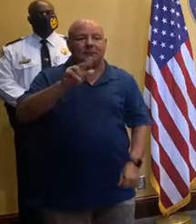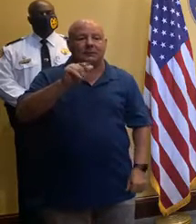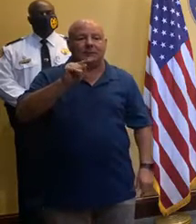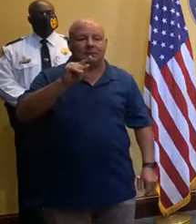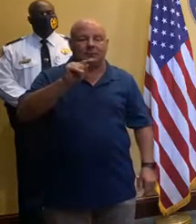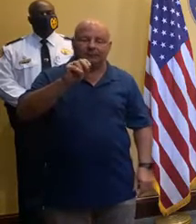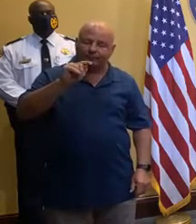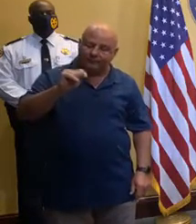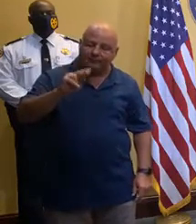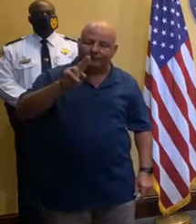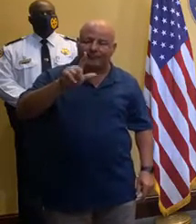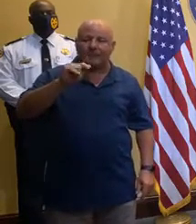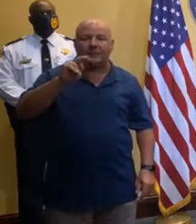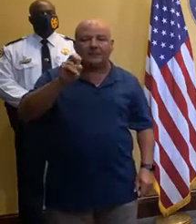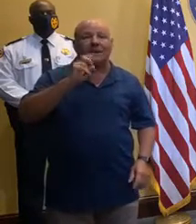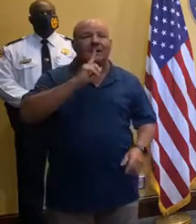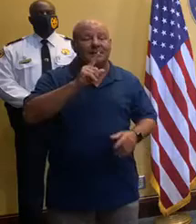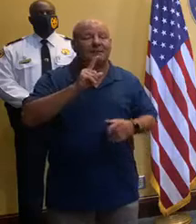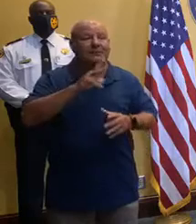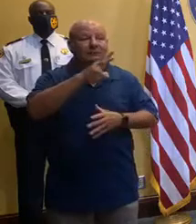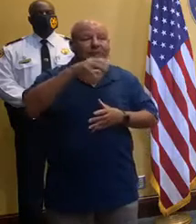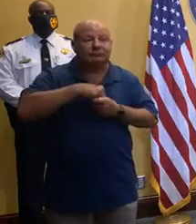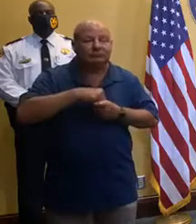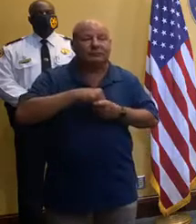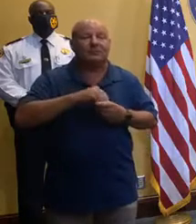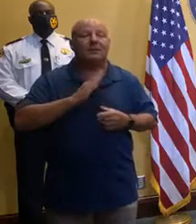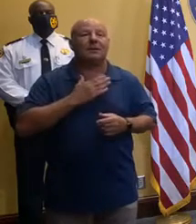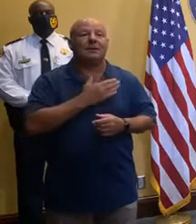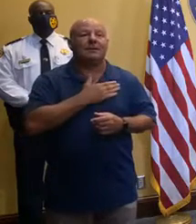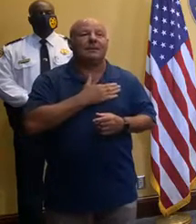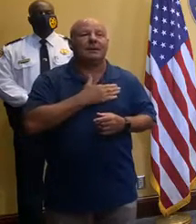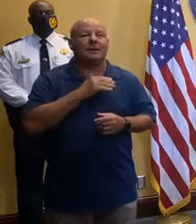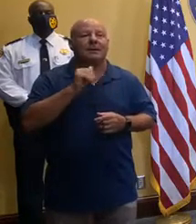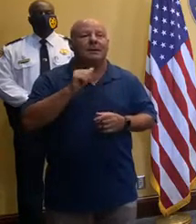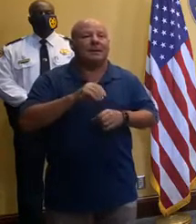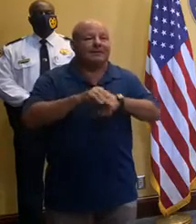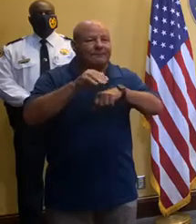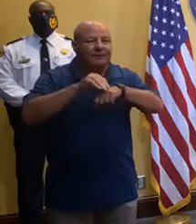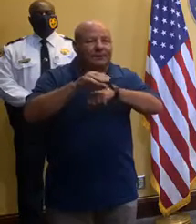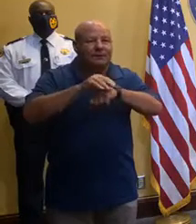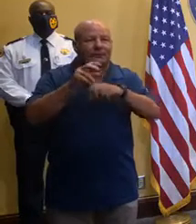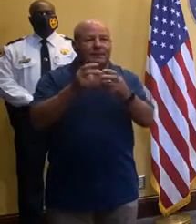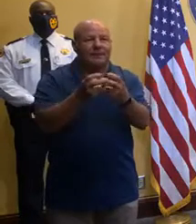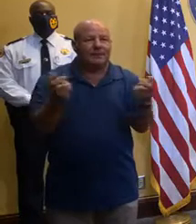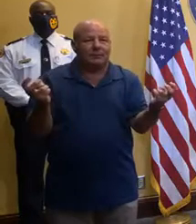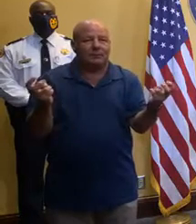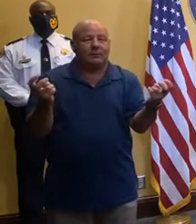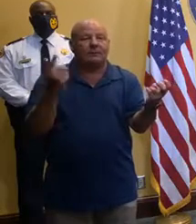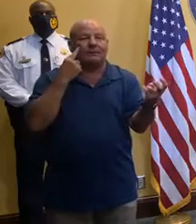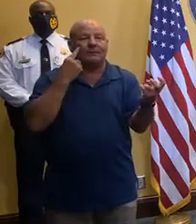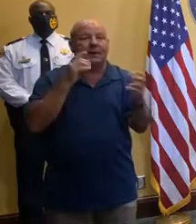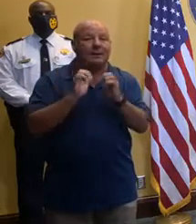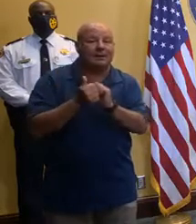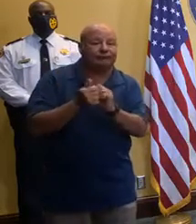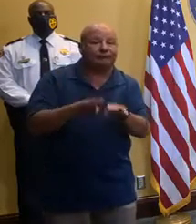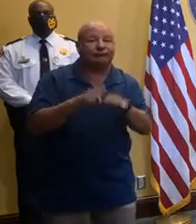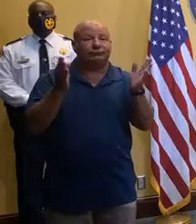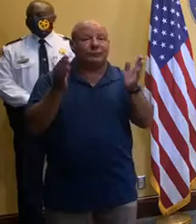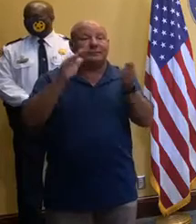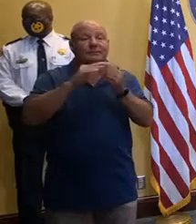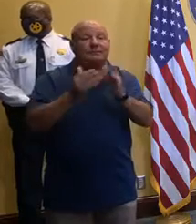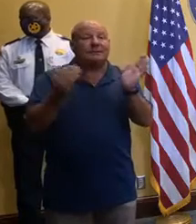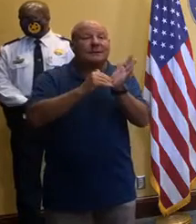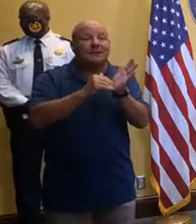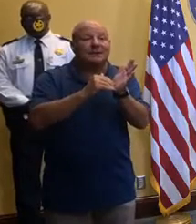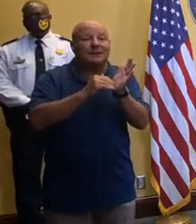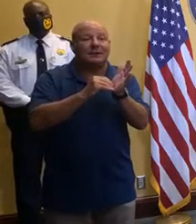partner embedded in my advisory panel in terms of reopening the city, and one that has